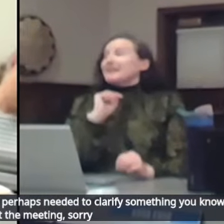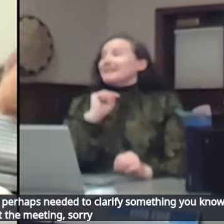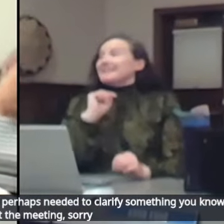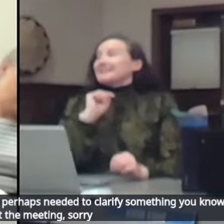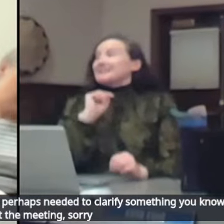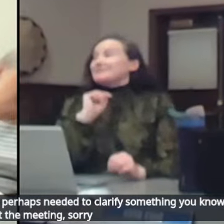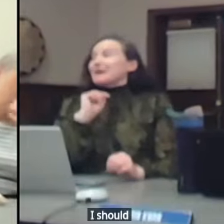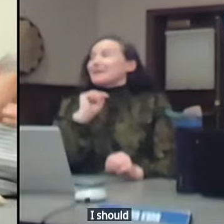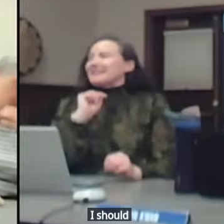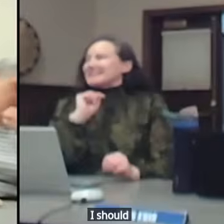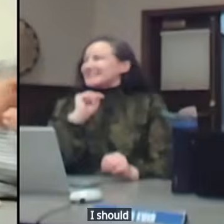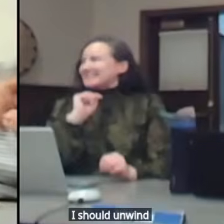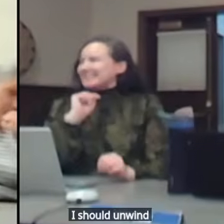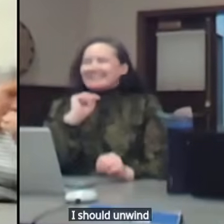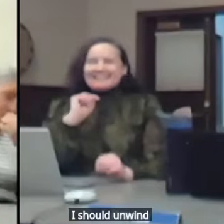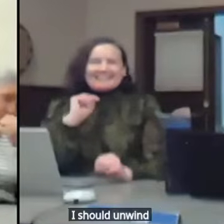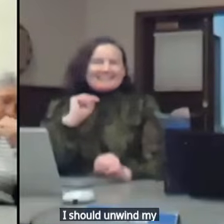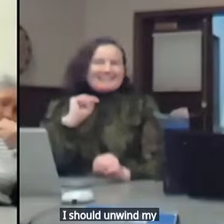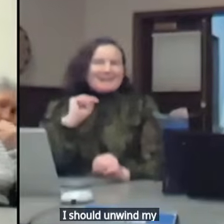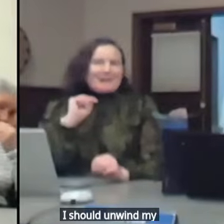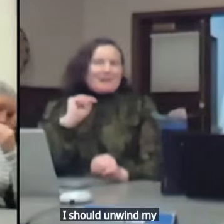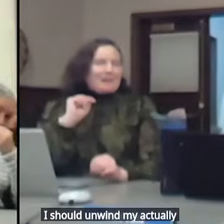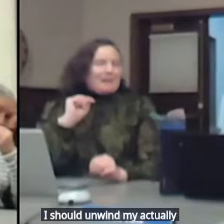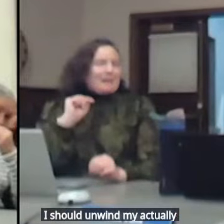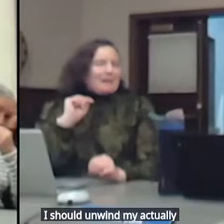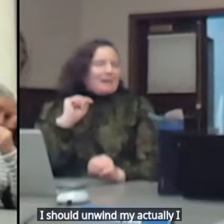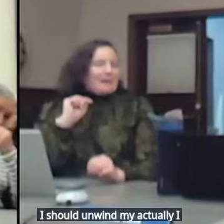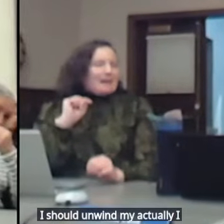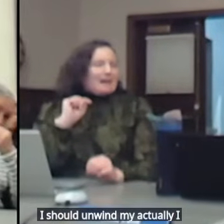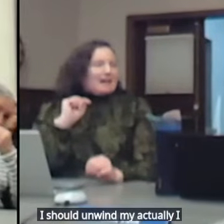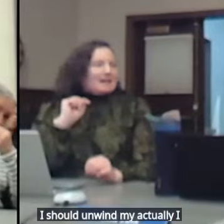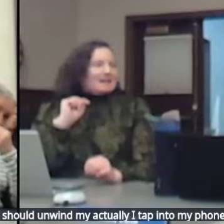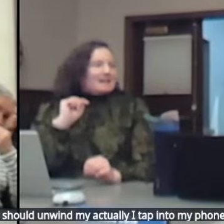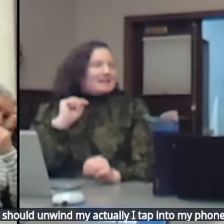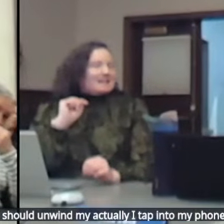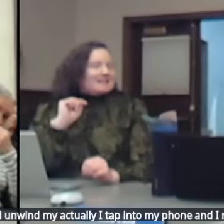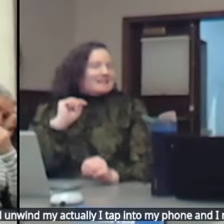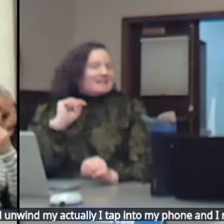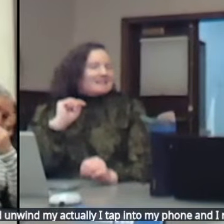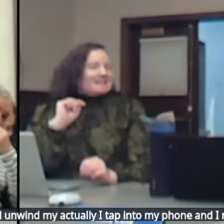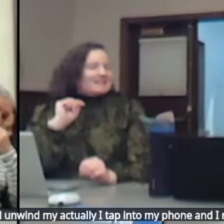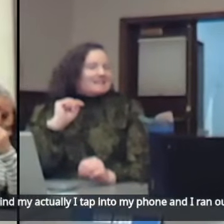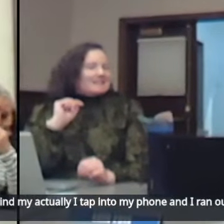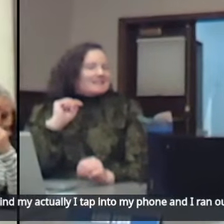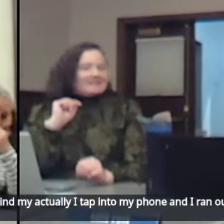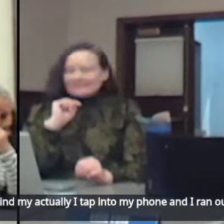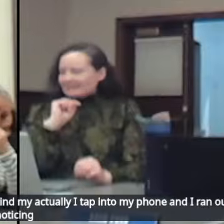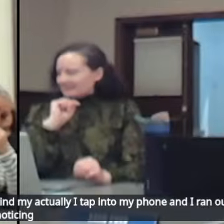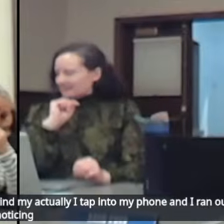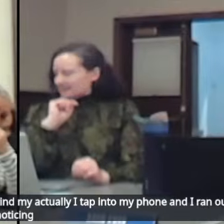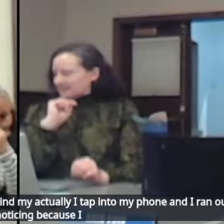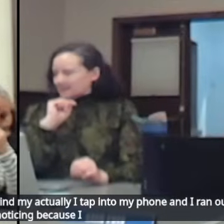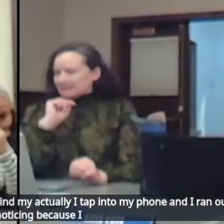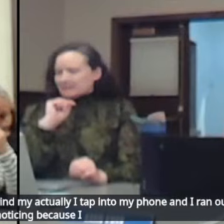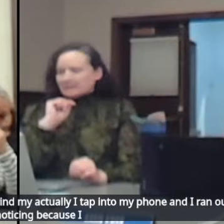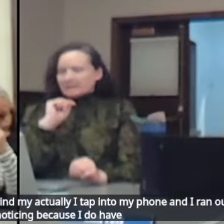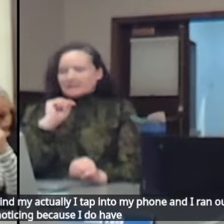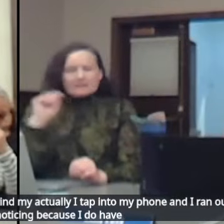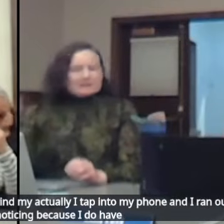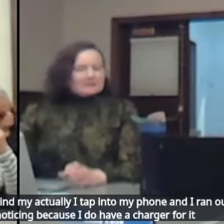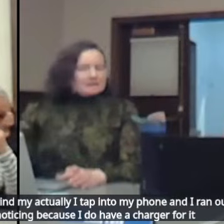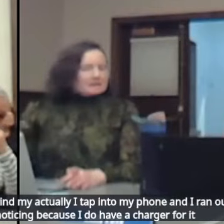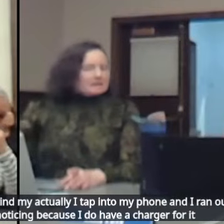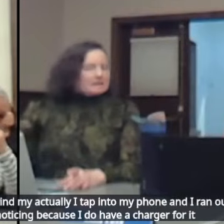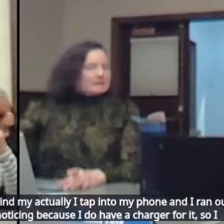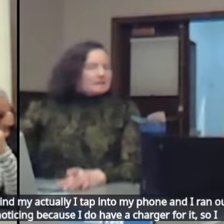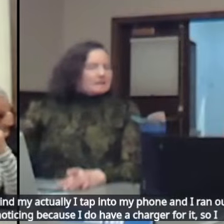done Wi-Fi. Well, I tethered to my phone and I ran out of battery without me noticing, because I do have a charger for it, so